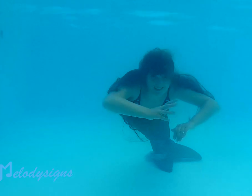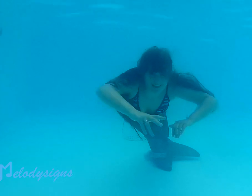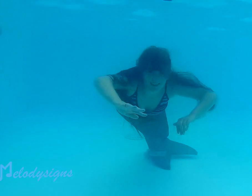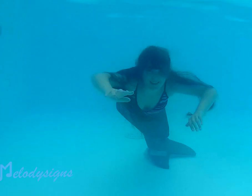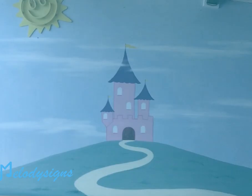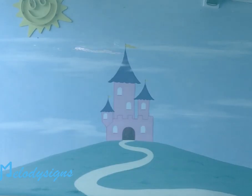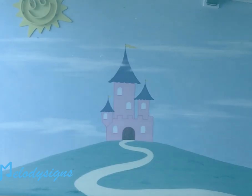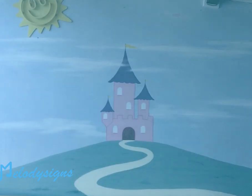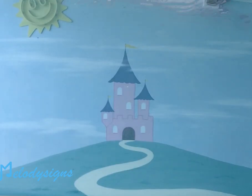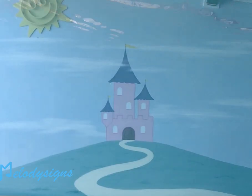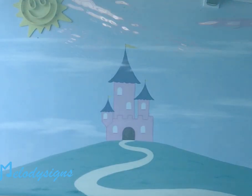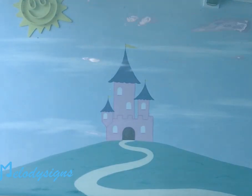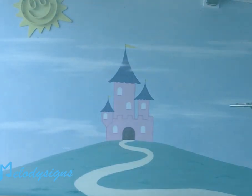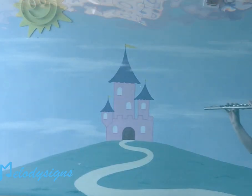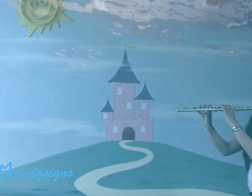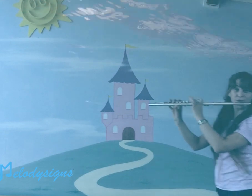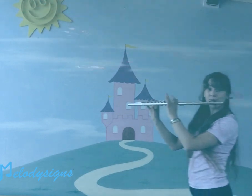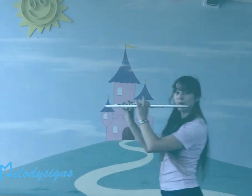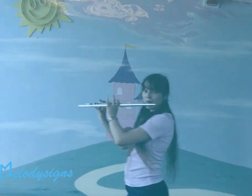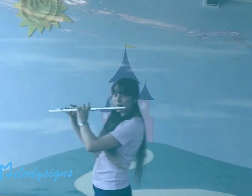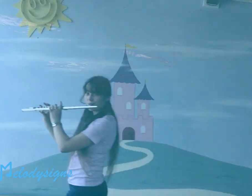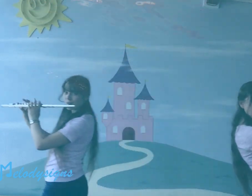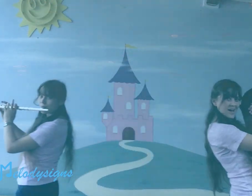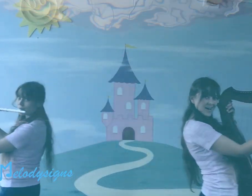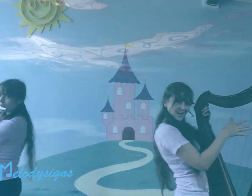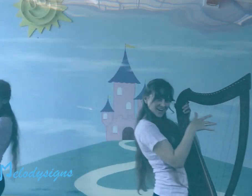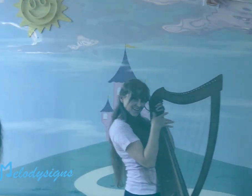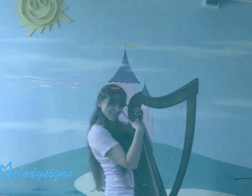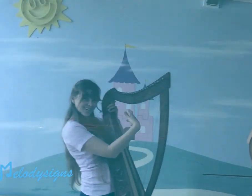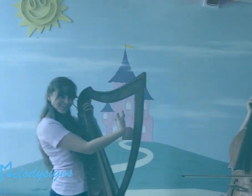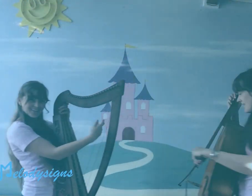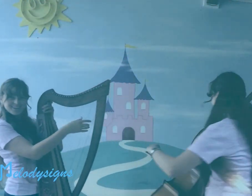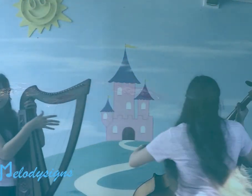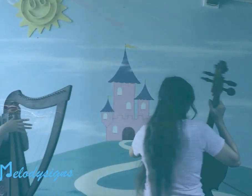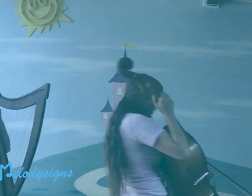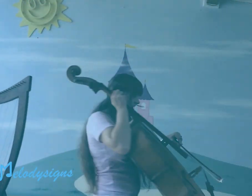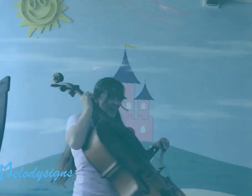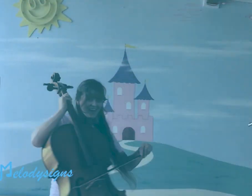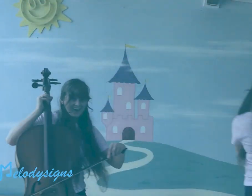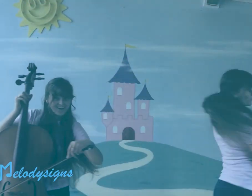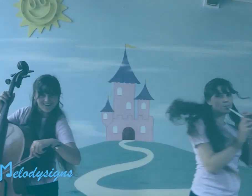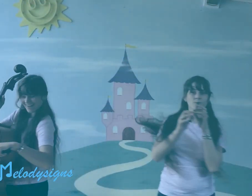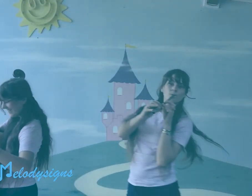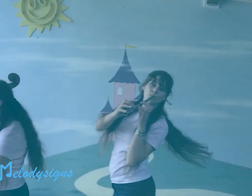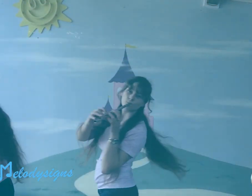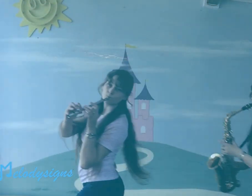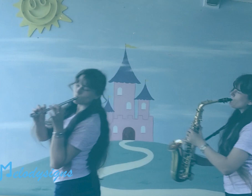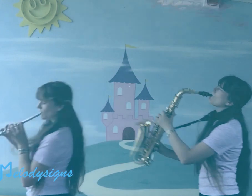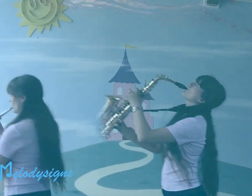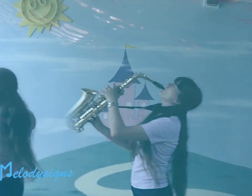the sea. The new play, the flute, the top play, the hop, the place play, the bass and the sound, the chop, the bass play, the brass, the